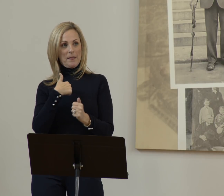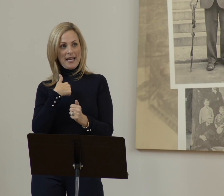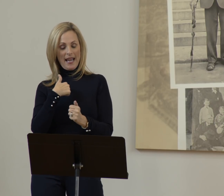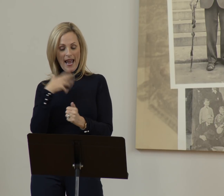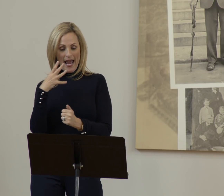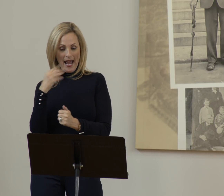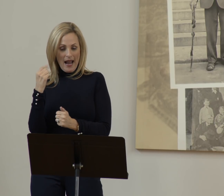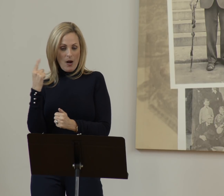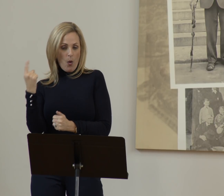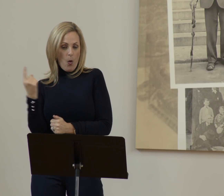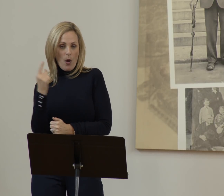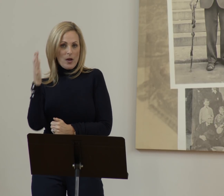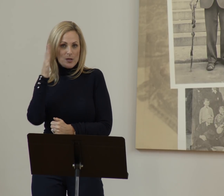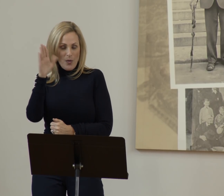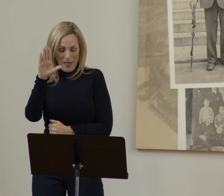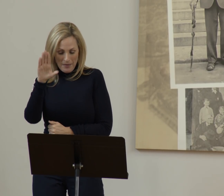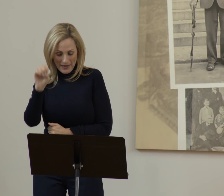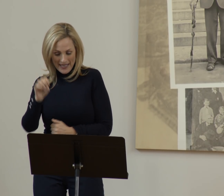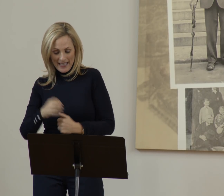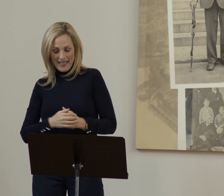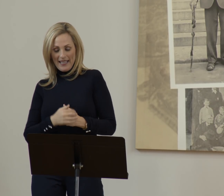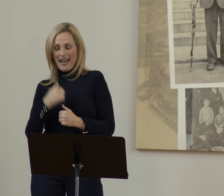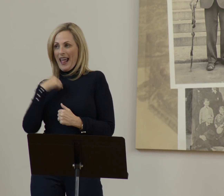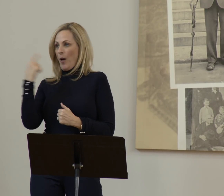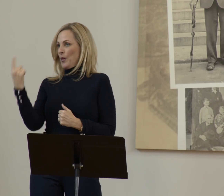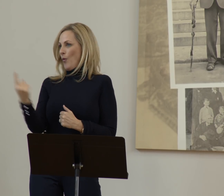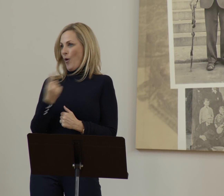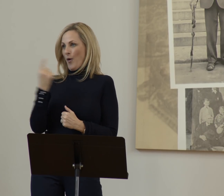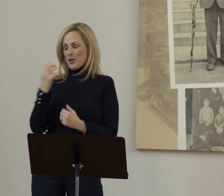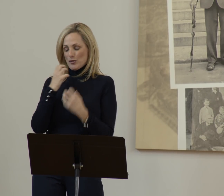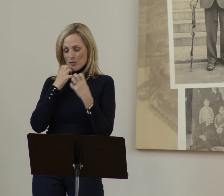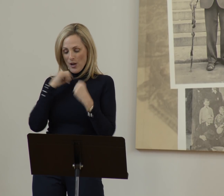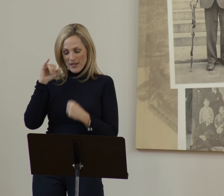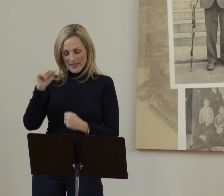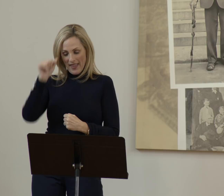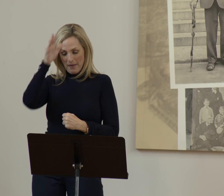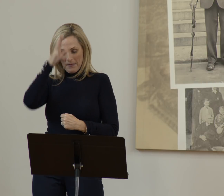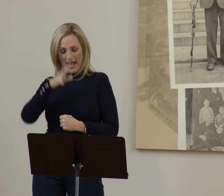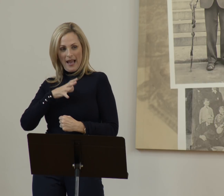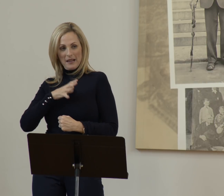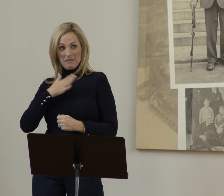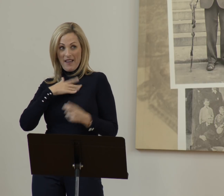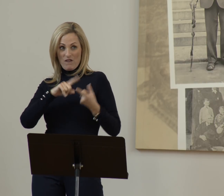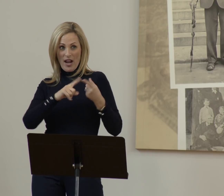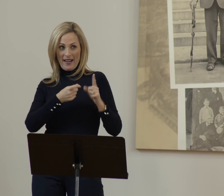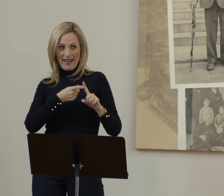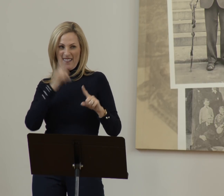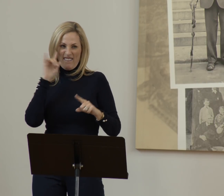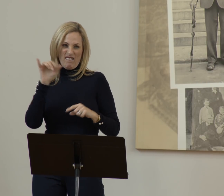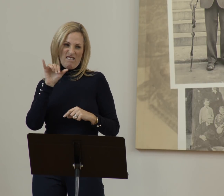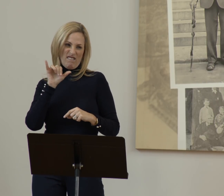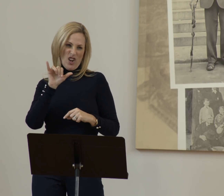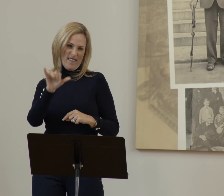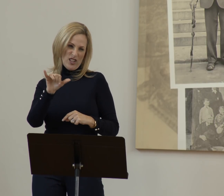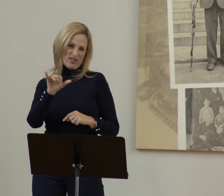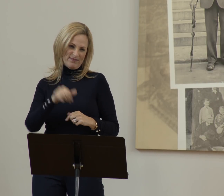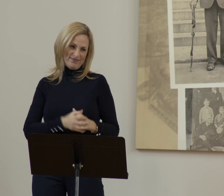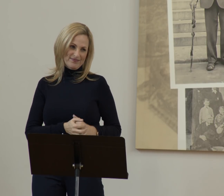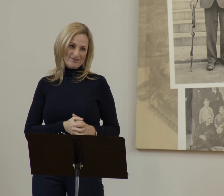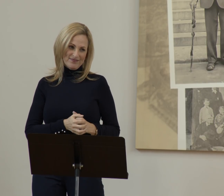goodbye, because he was with me and always will be. And I will always treasure that man,